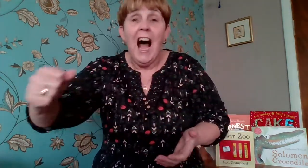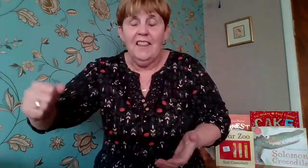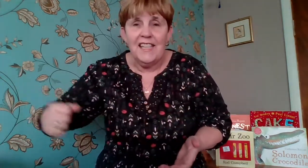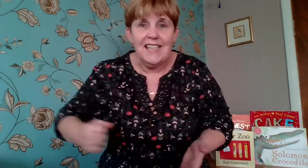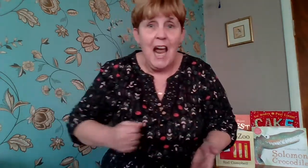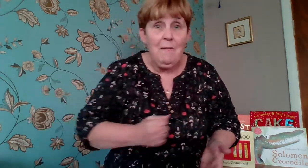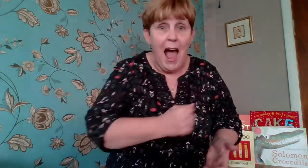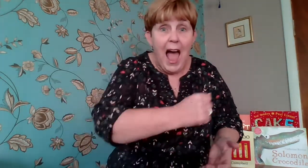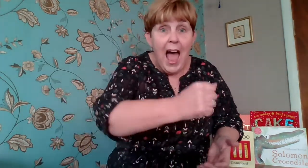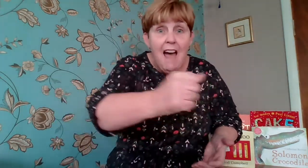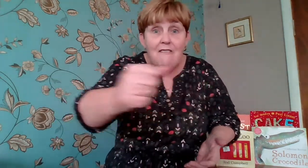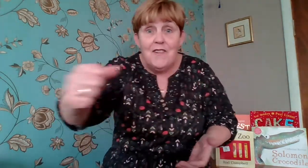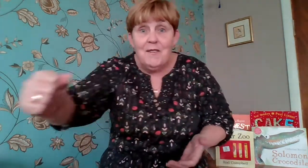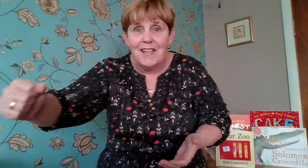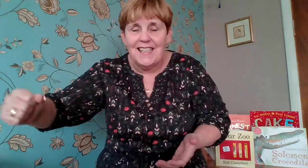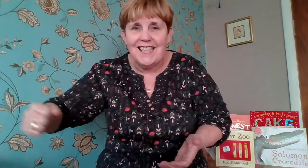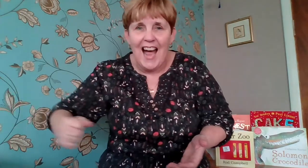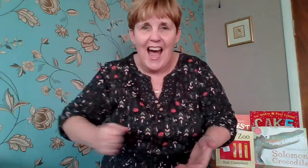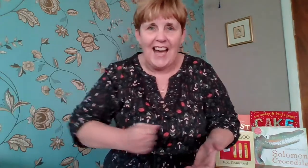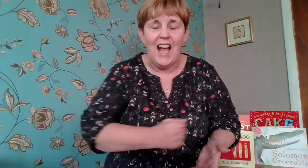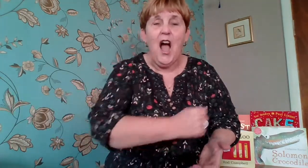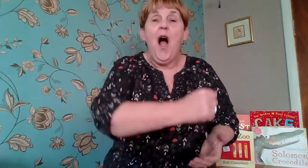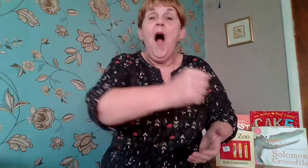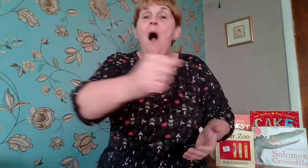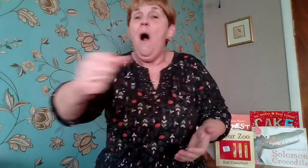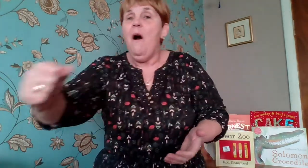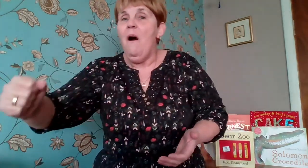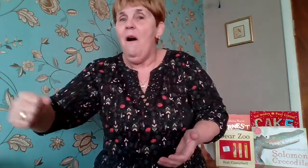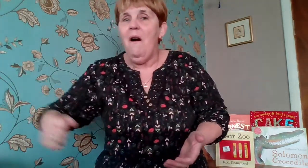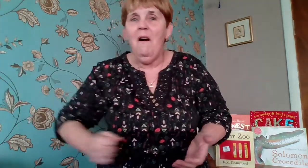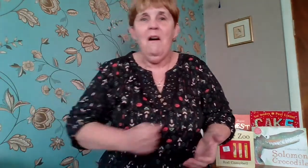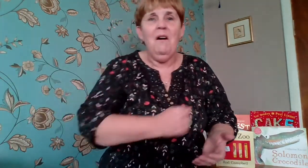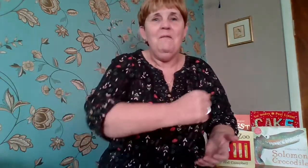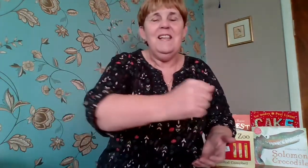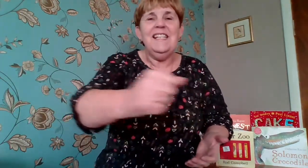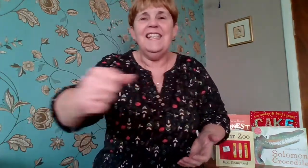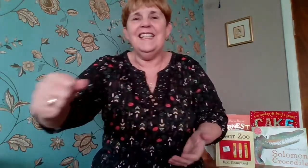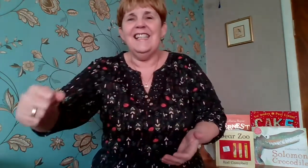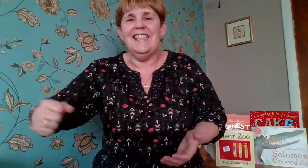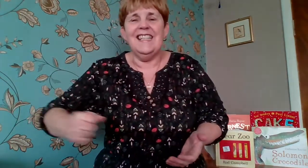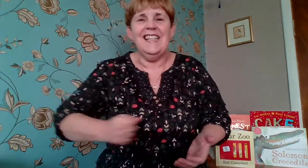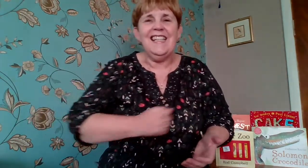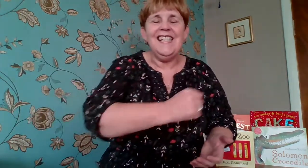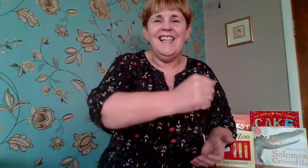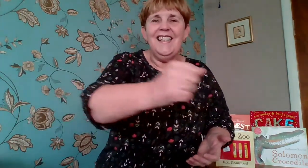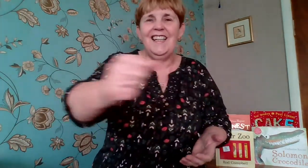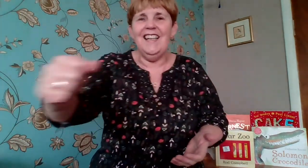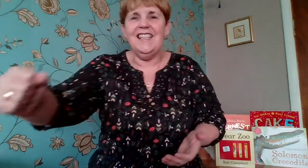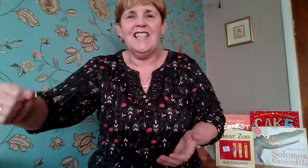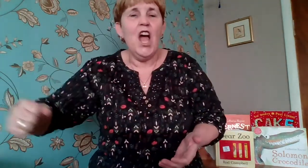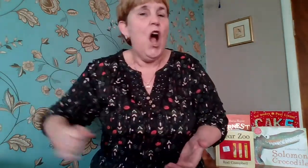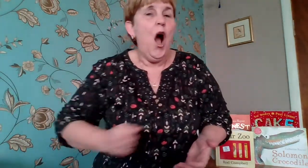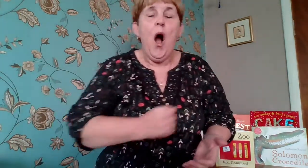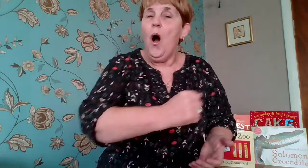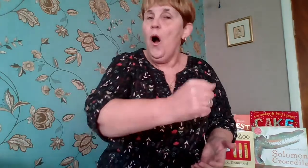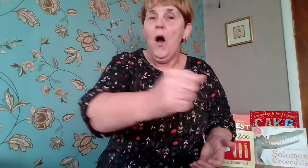this time everyone sang. Oh, Missy's, it's delicious.